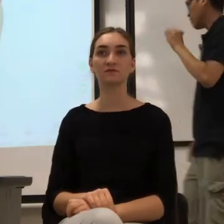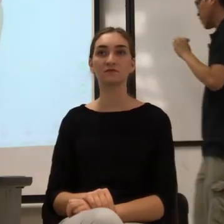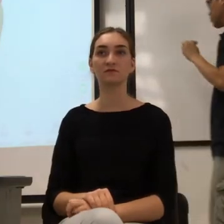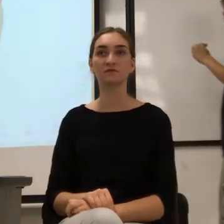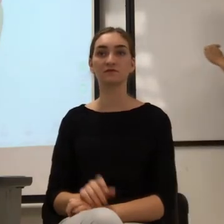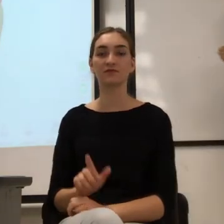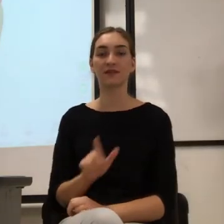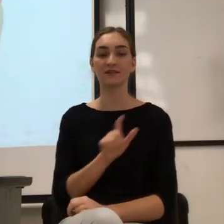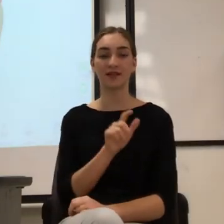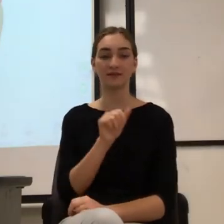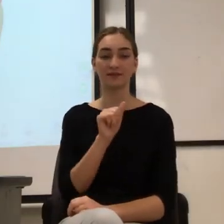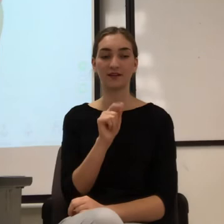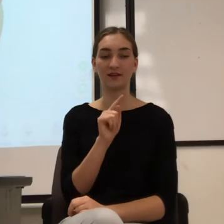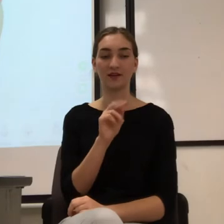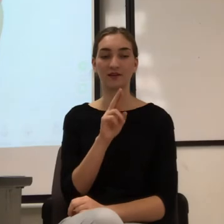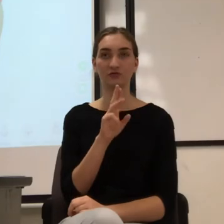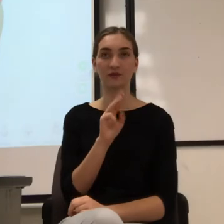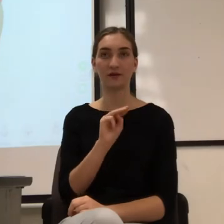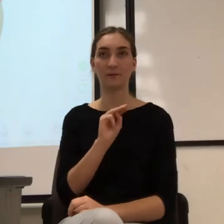And we have left atrium.